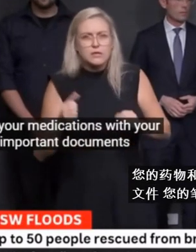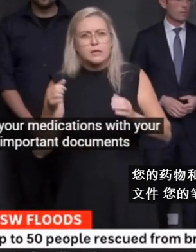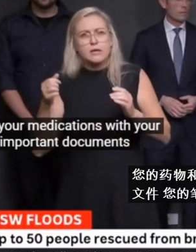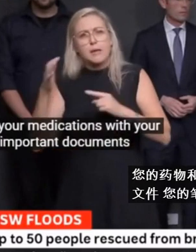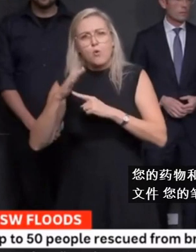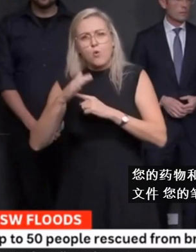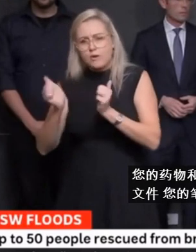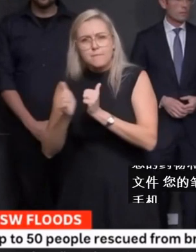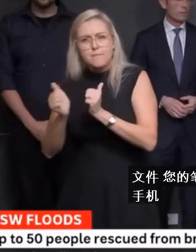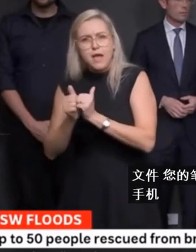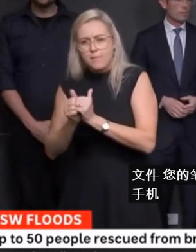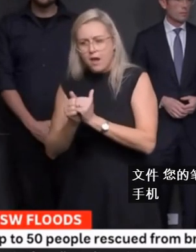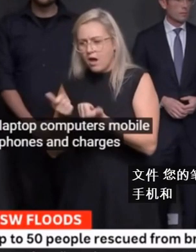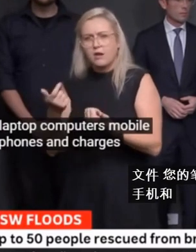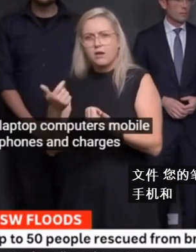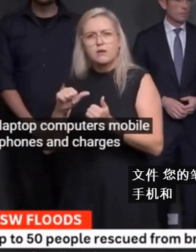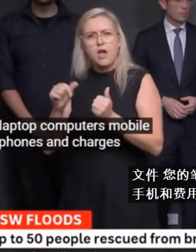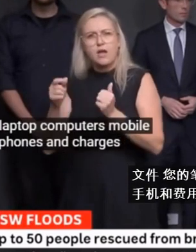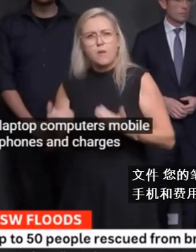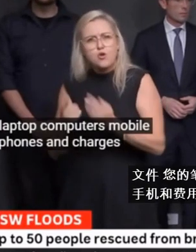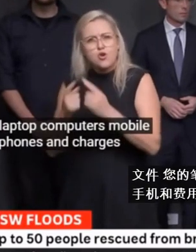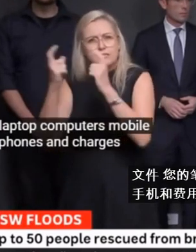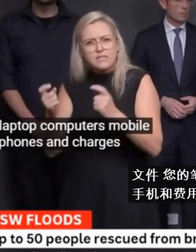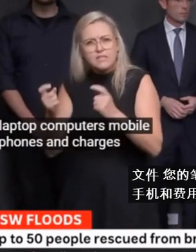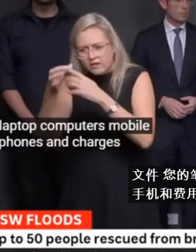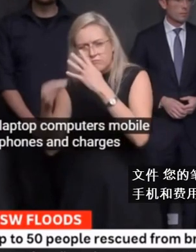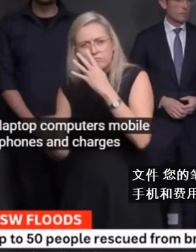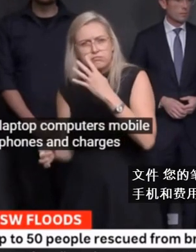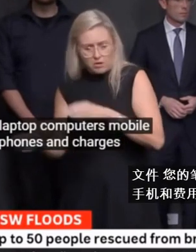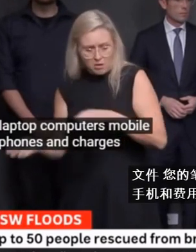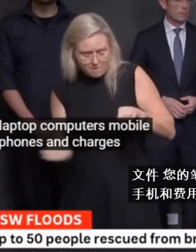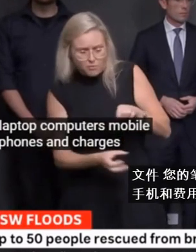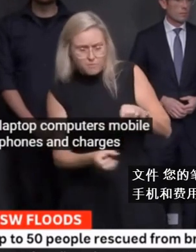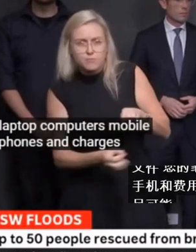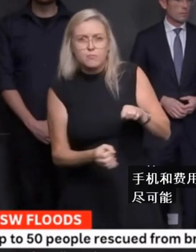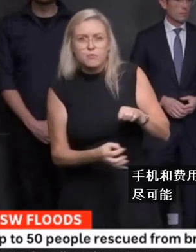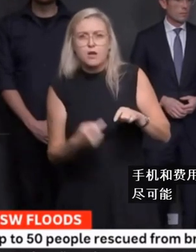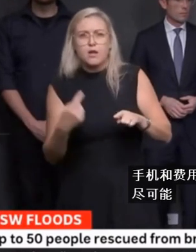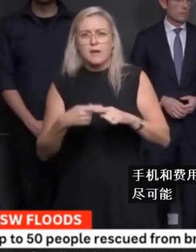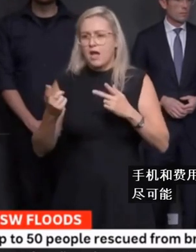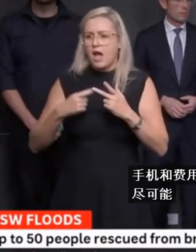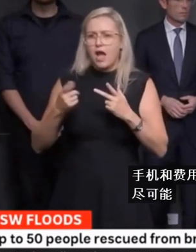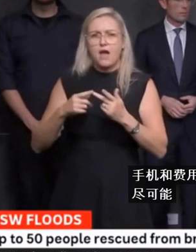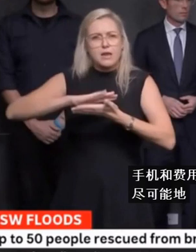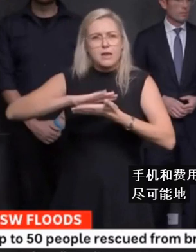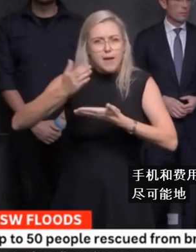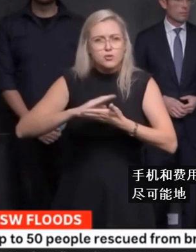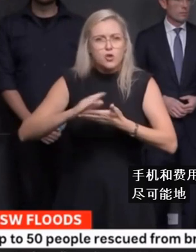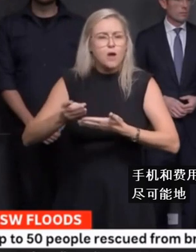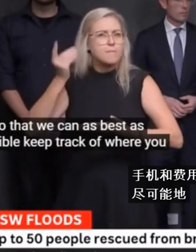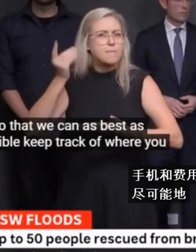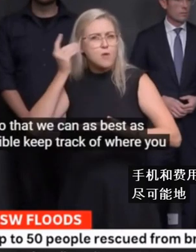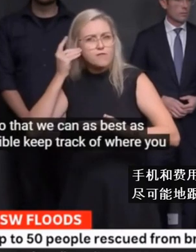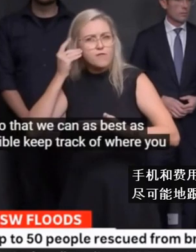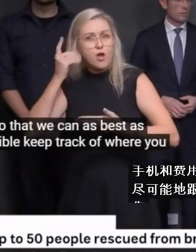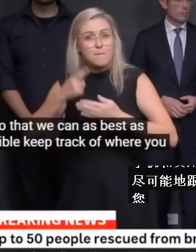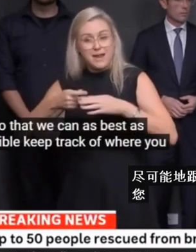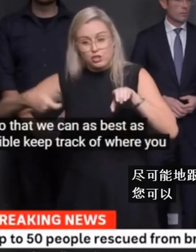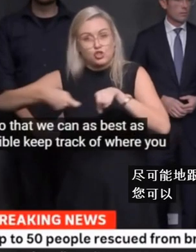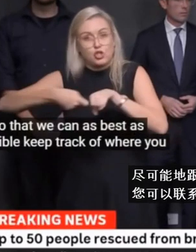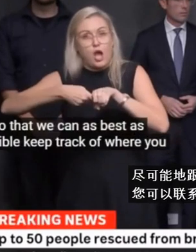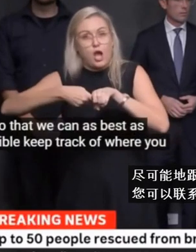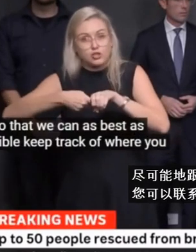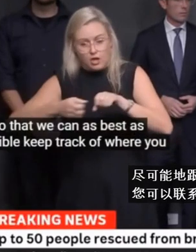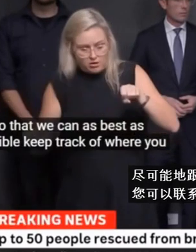laptop computers, mobile phones and chargers, so that we can, as best as possible, keep track of where